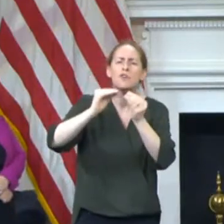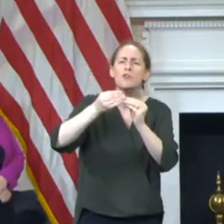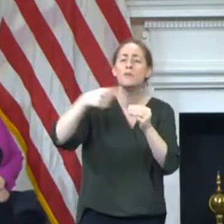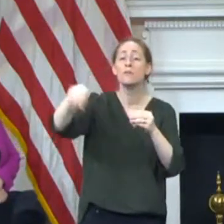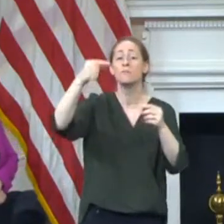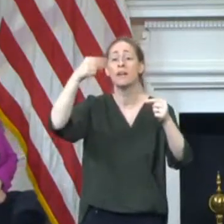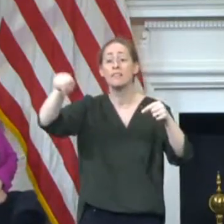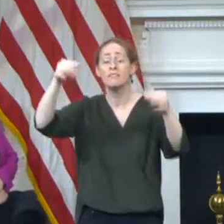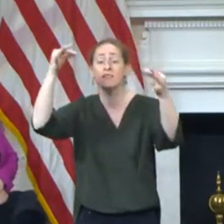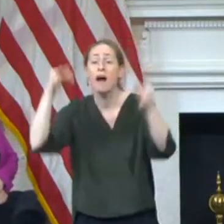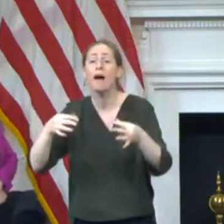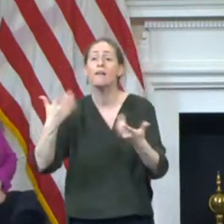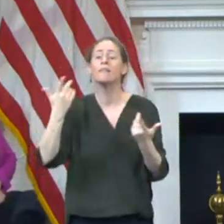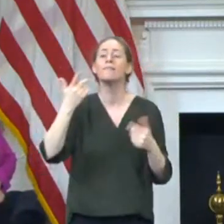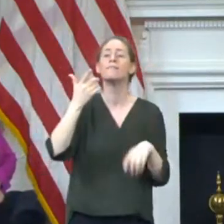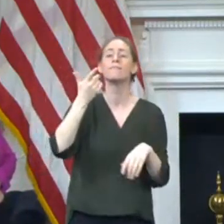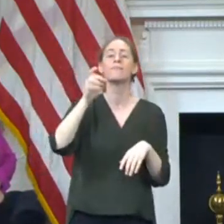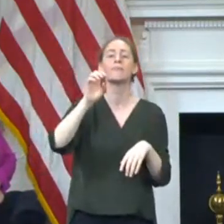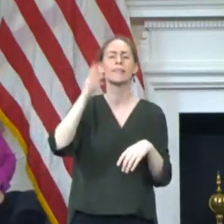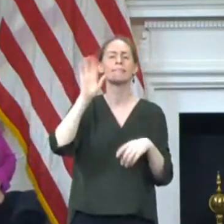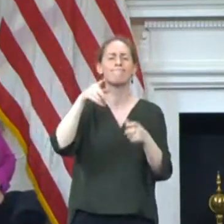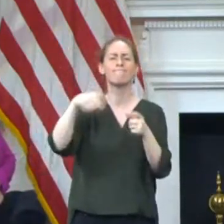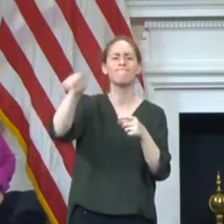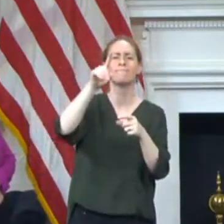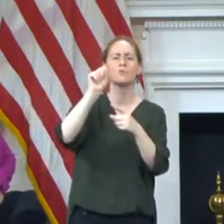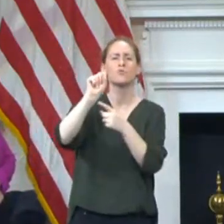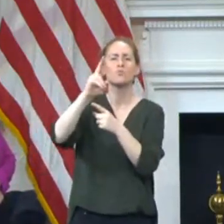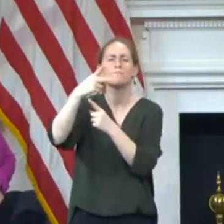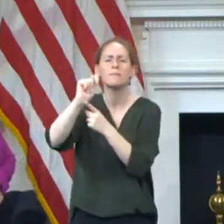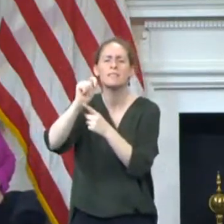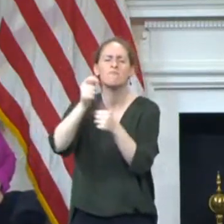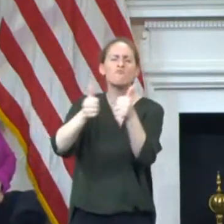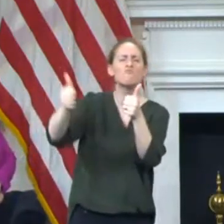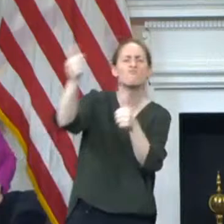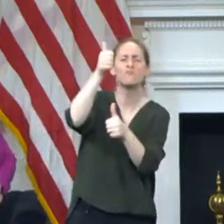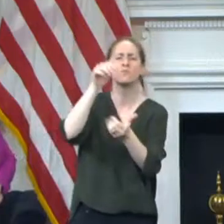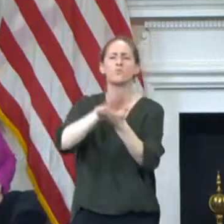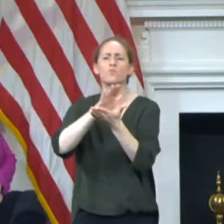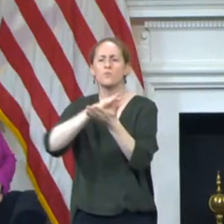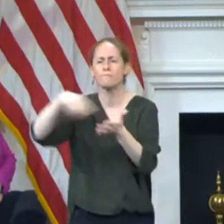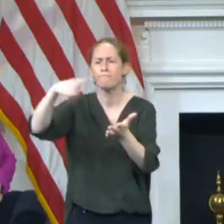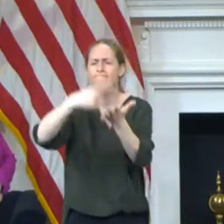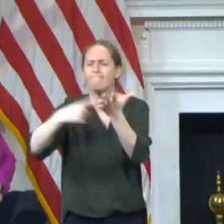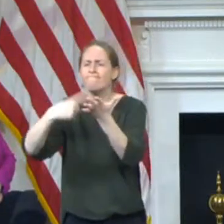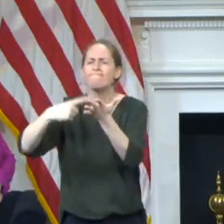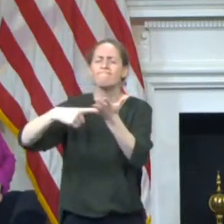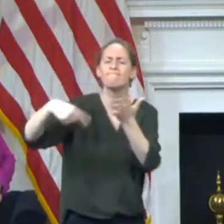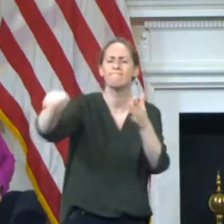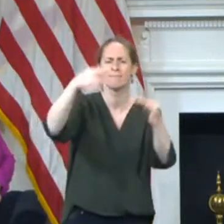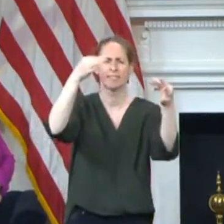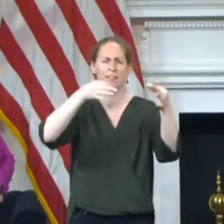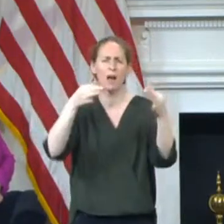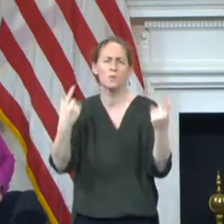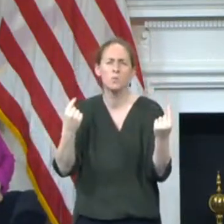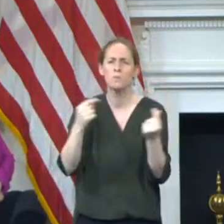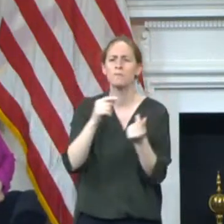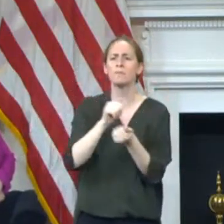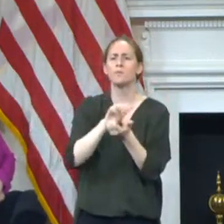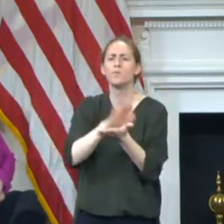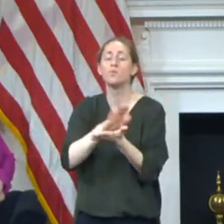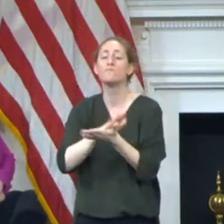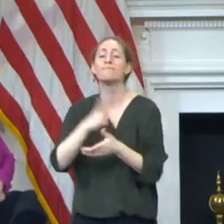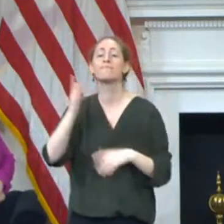state schools is doing just that, I think, on almost a daily basis. And with respect to the wastewater treatment plant, we had done